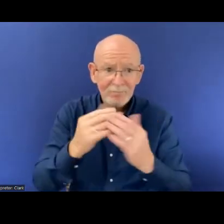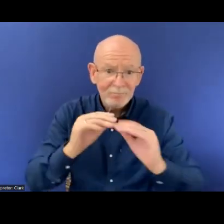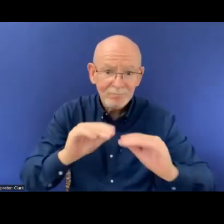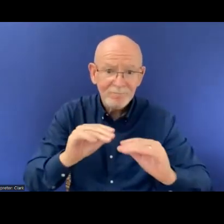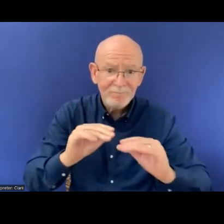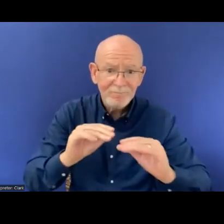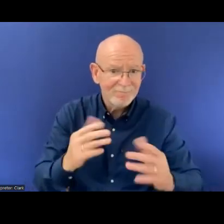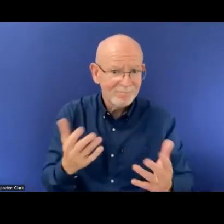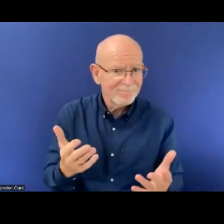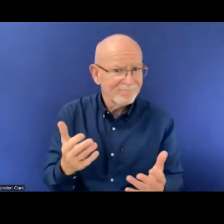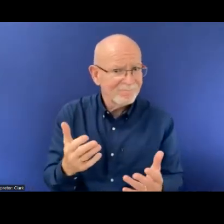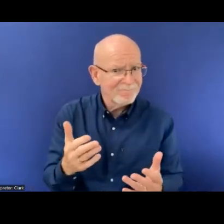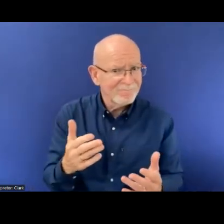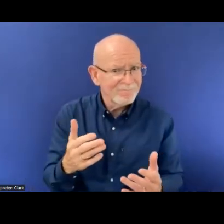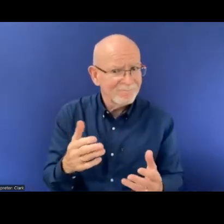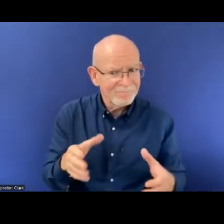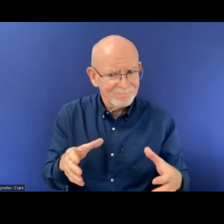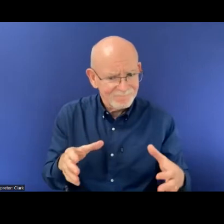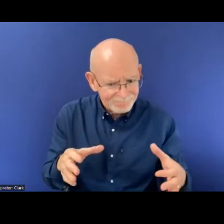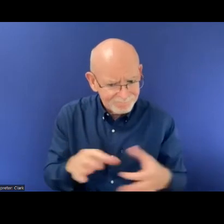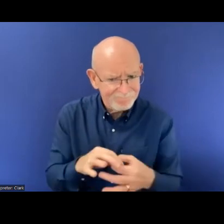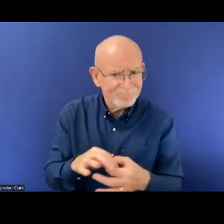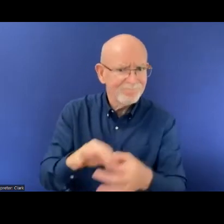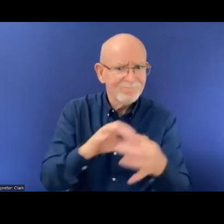is holding a transformative